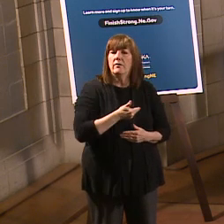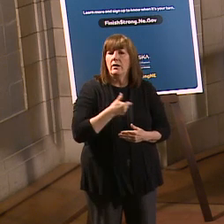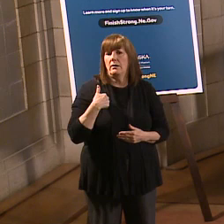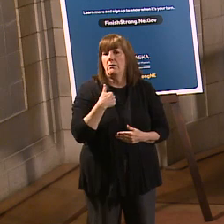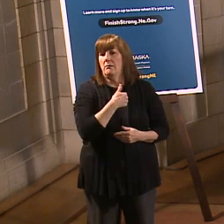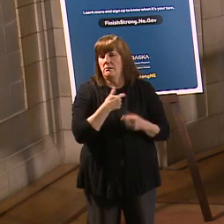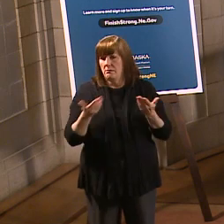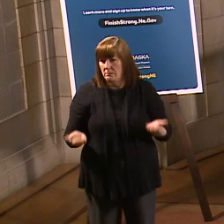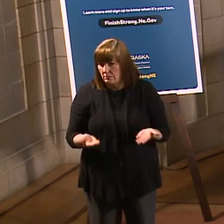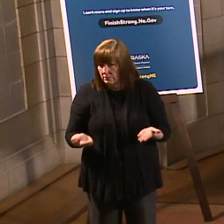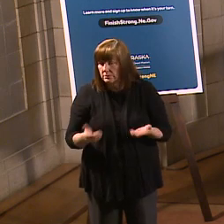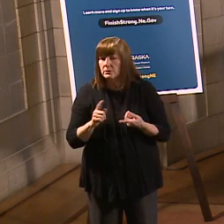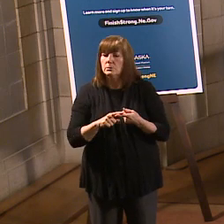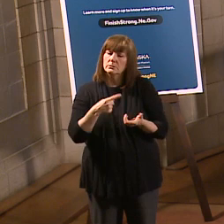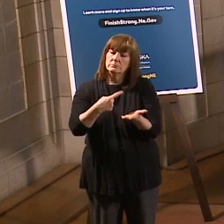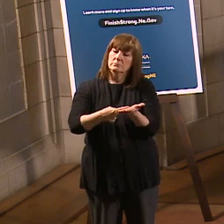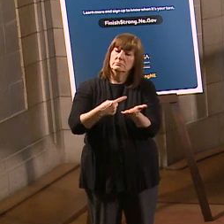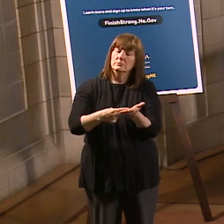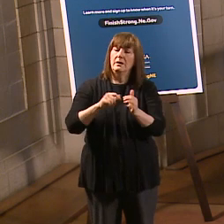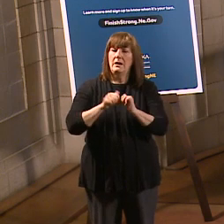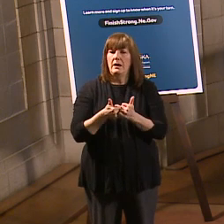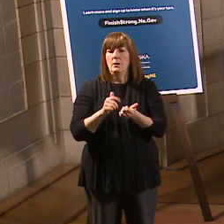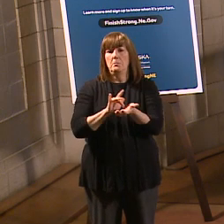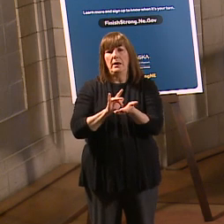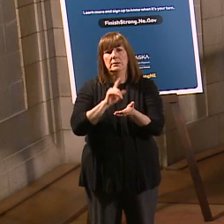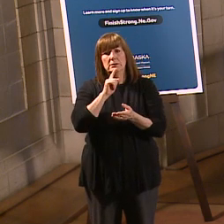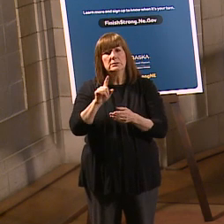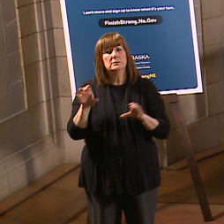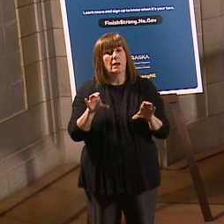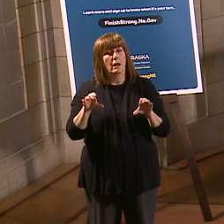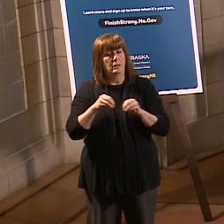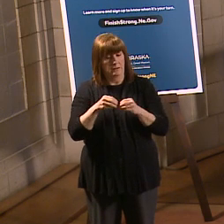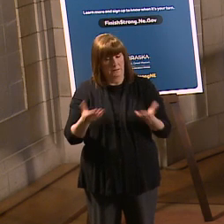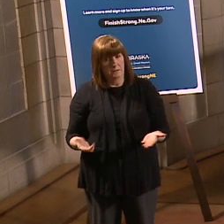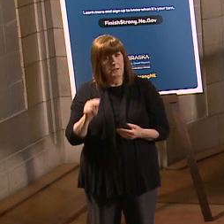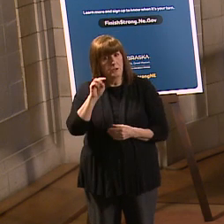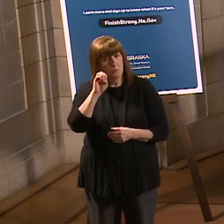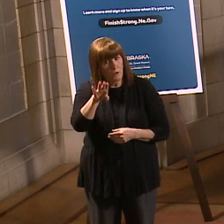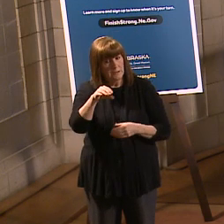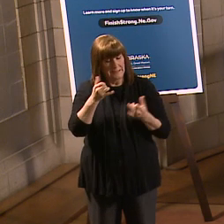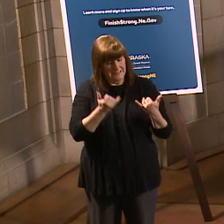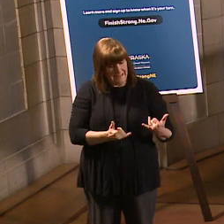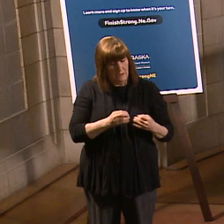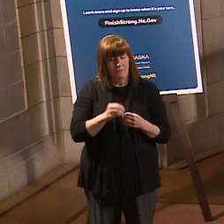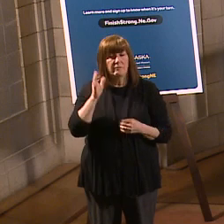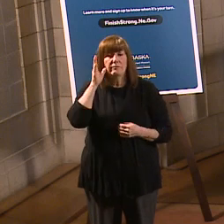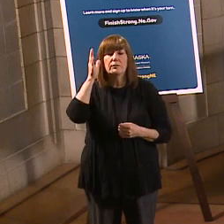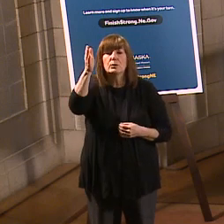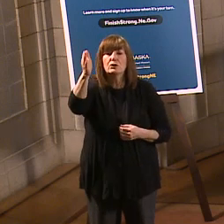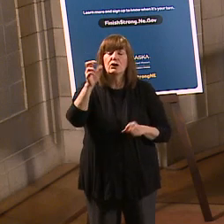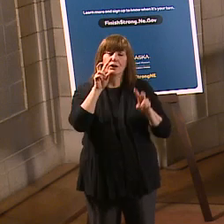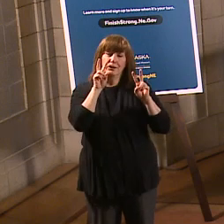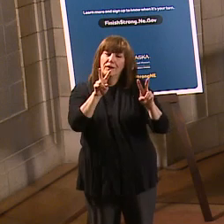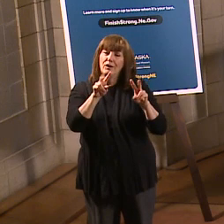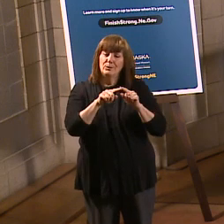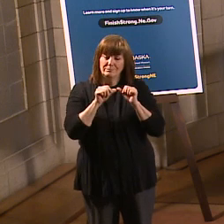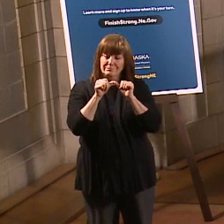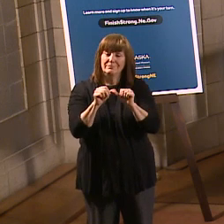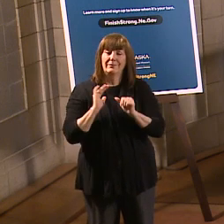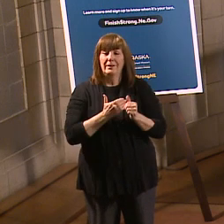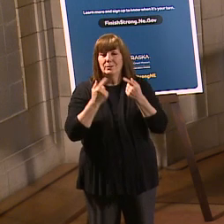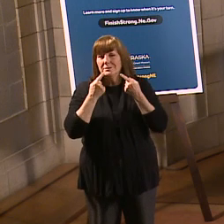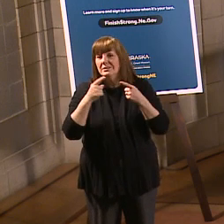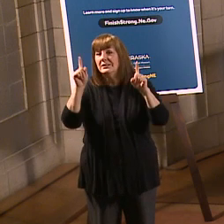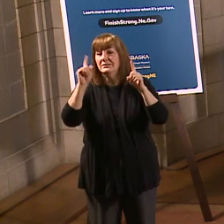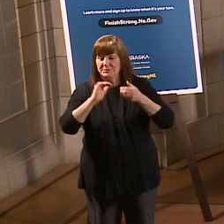Medical Association to the table when discussing the way medicine is practiced in Nebraska now and into the future. We look forward to continuing our